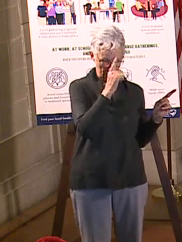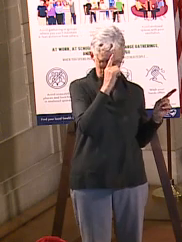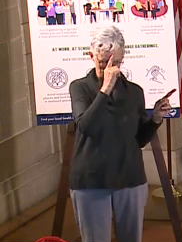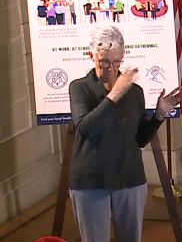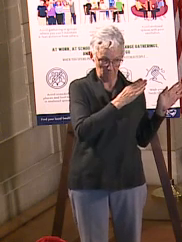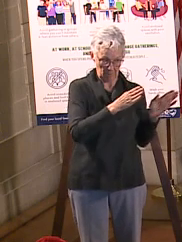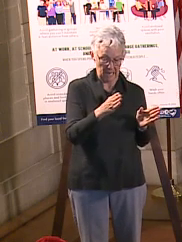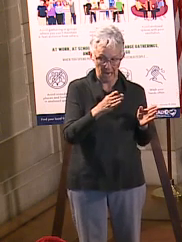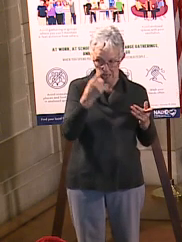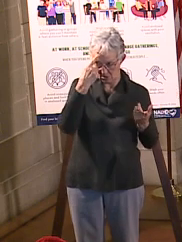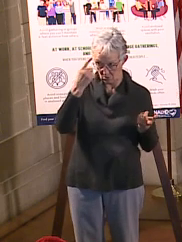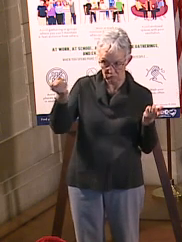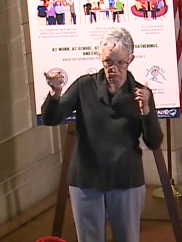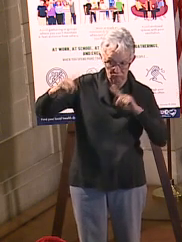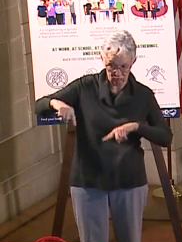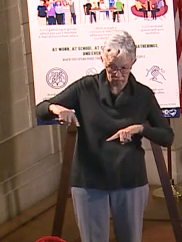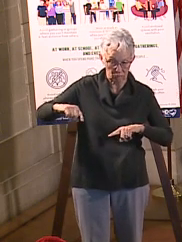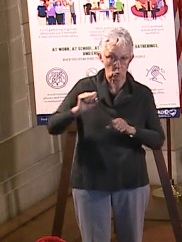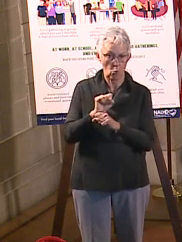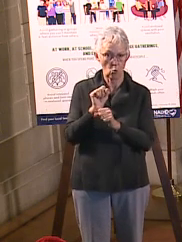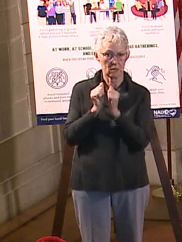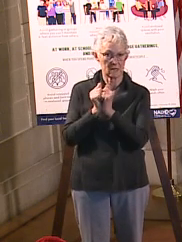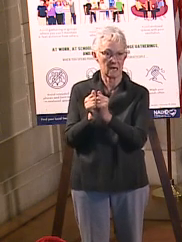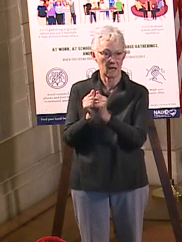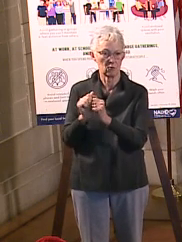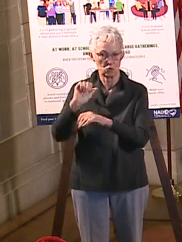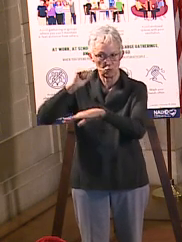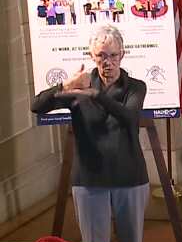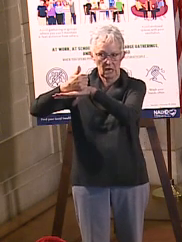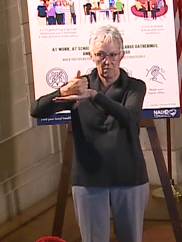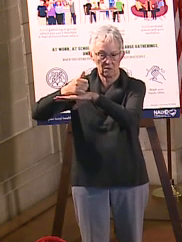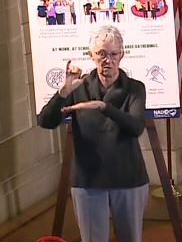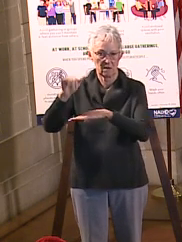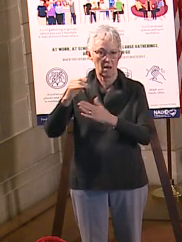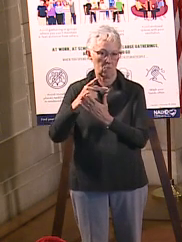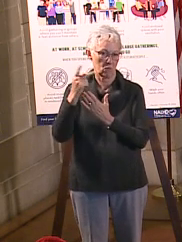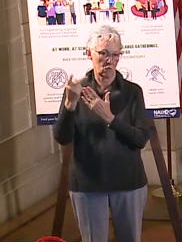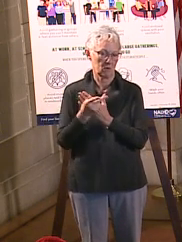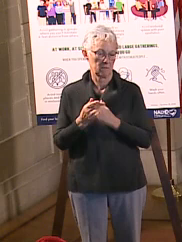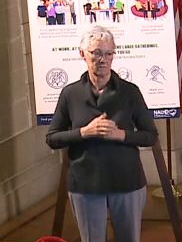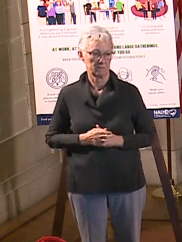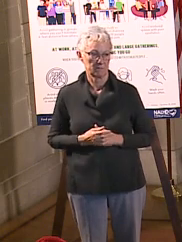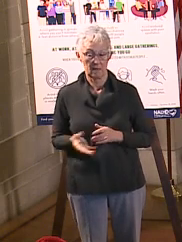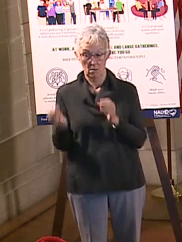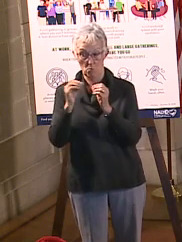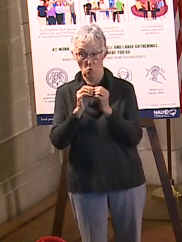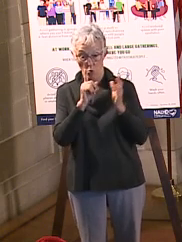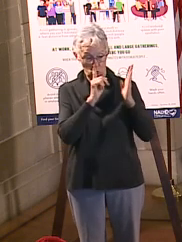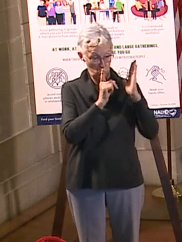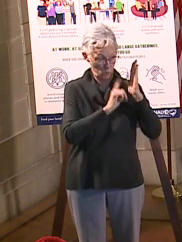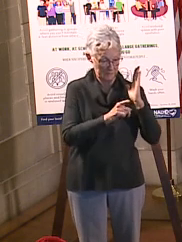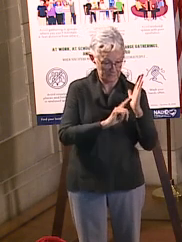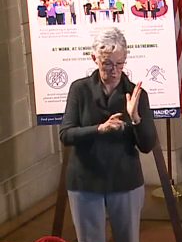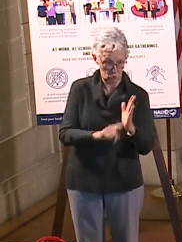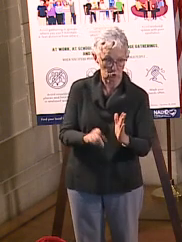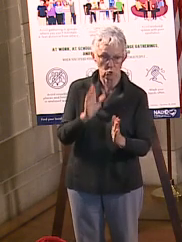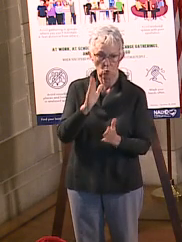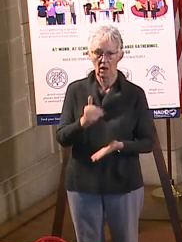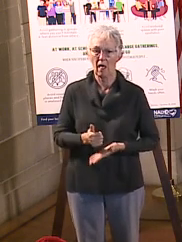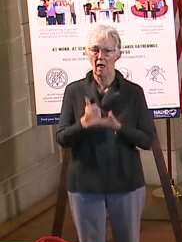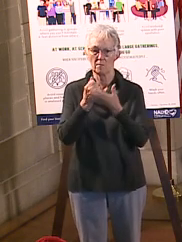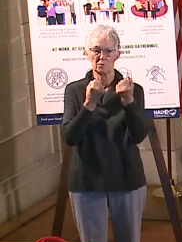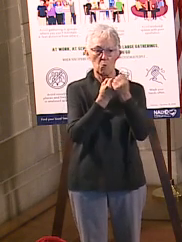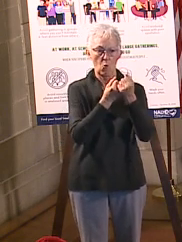sister UARC to our own well-established NSRI. And then again, further research programs, developing academic programs that will